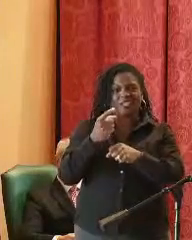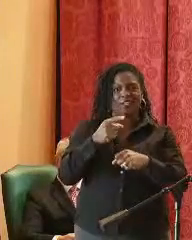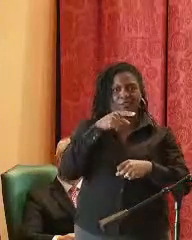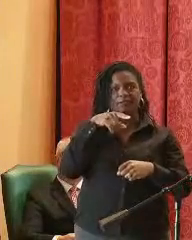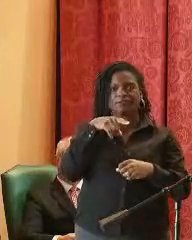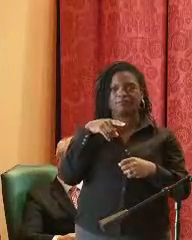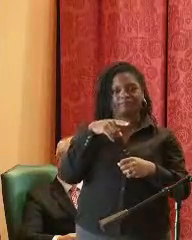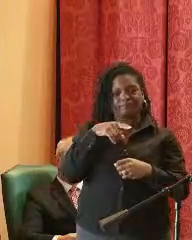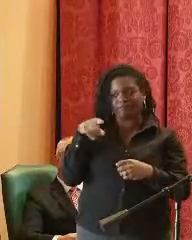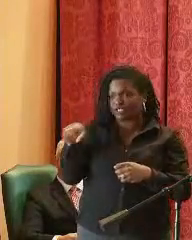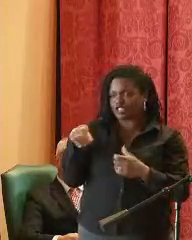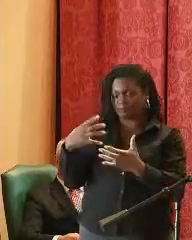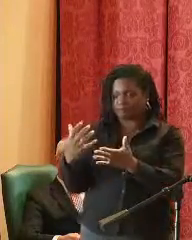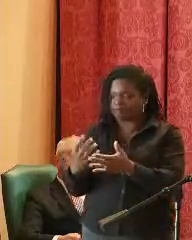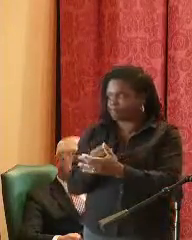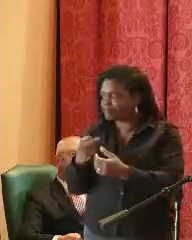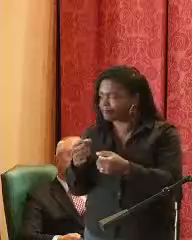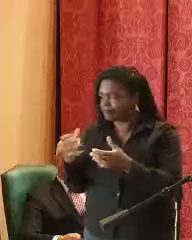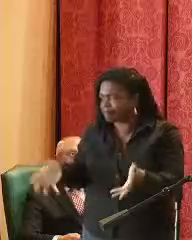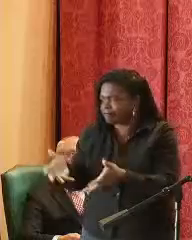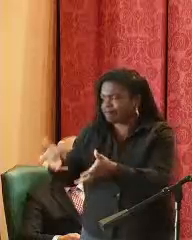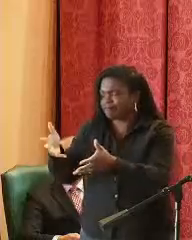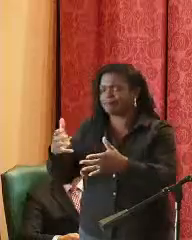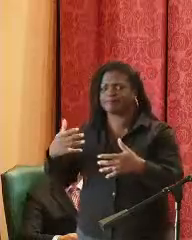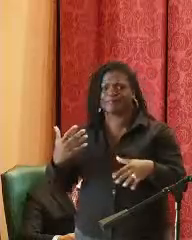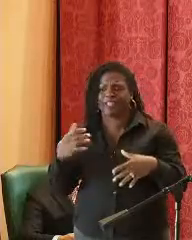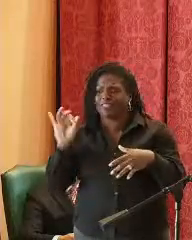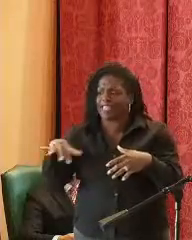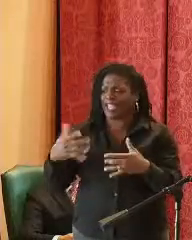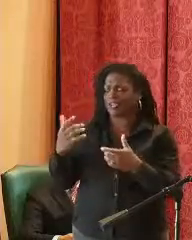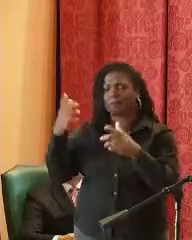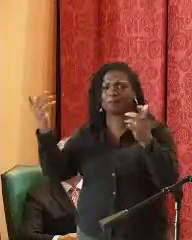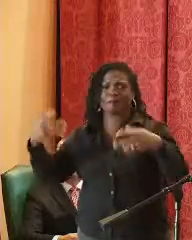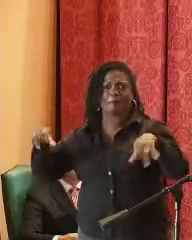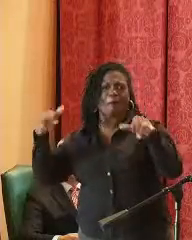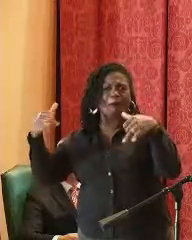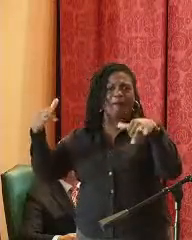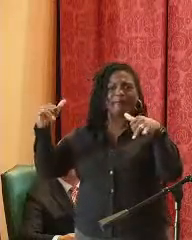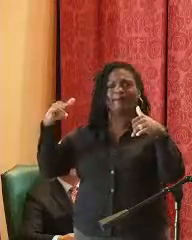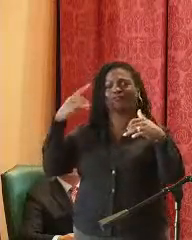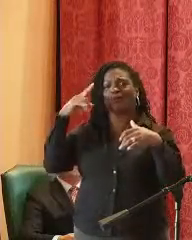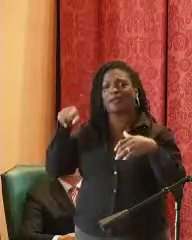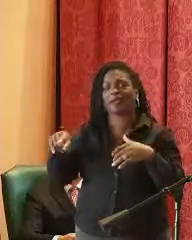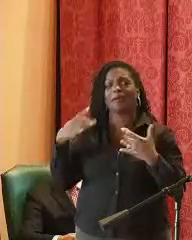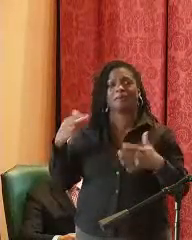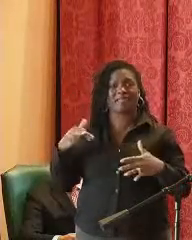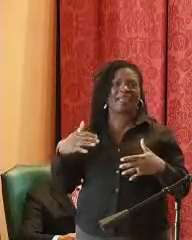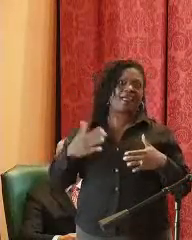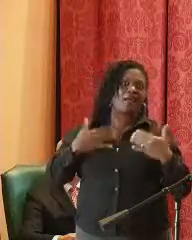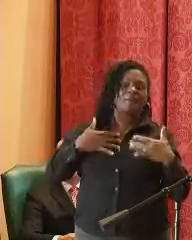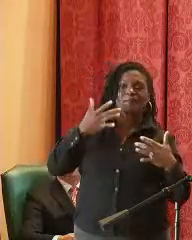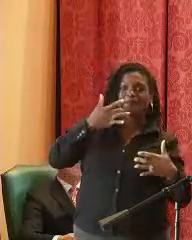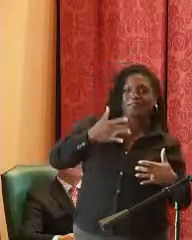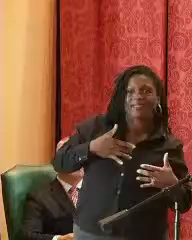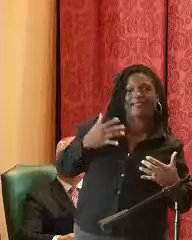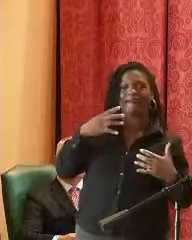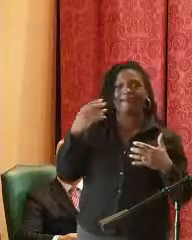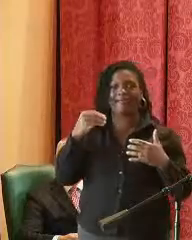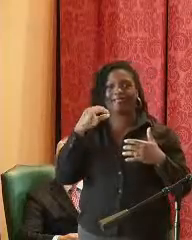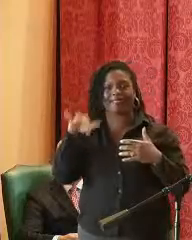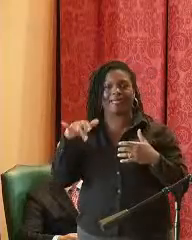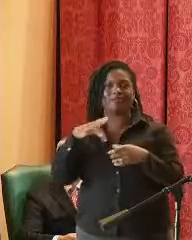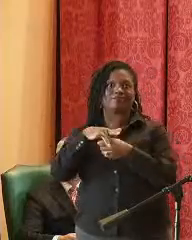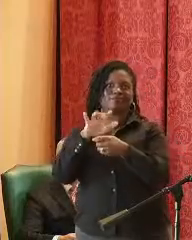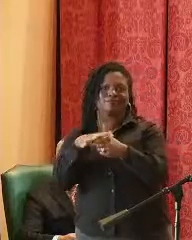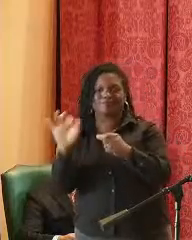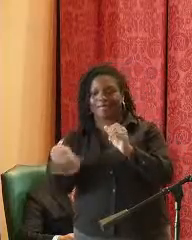all the trimmings, right down to happy birthday, Jeremy, and labels on the soft drinks. Although I help to fund it,